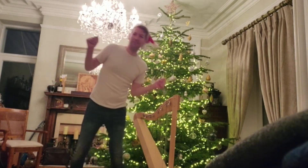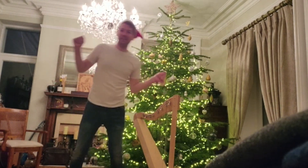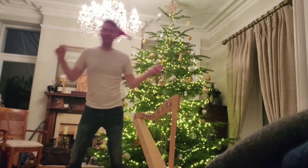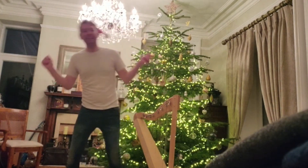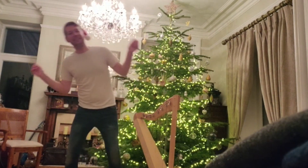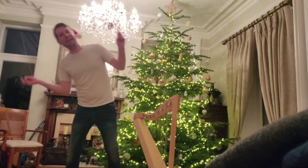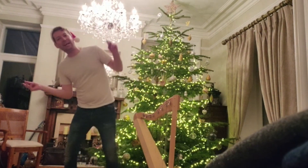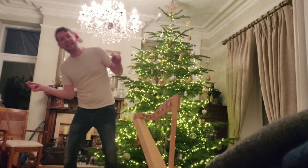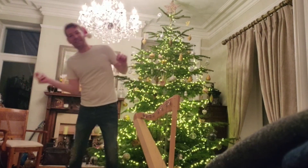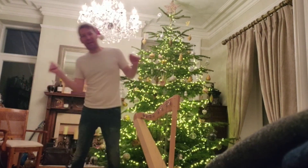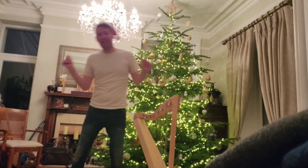Feliz Navidad.